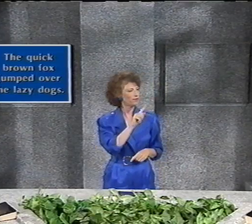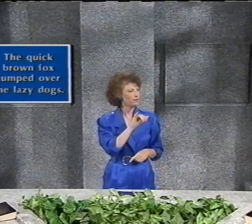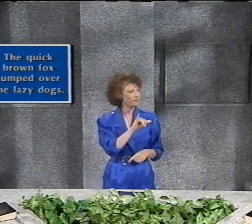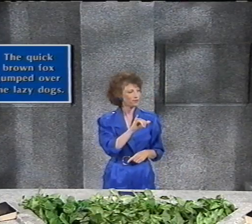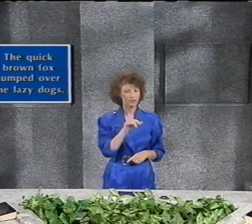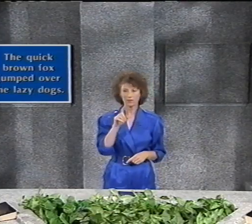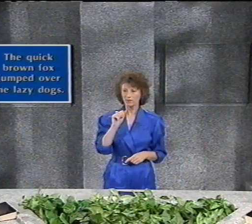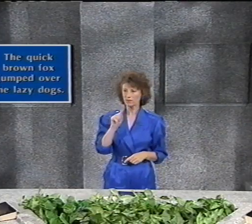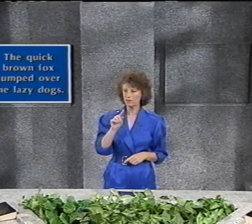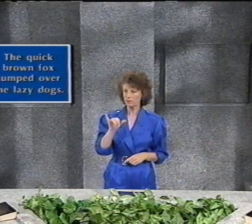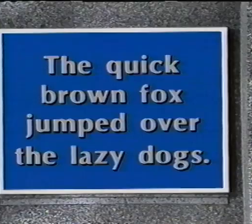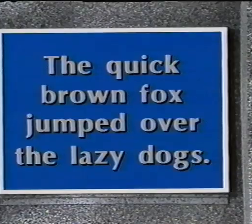Now, try this.